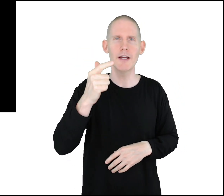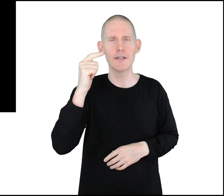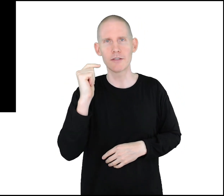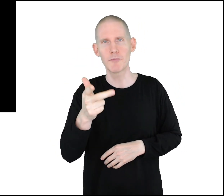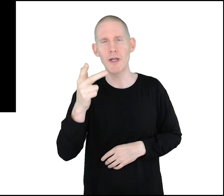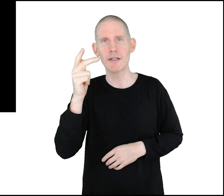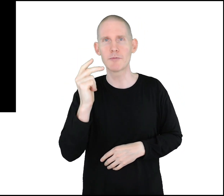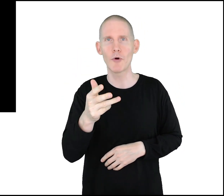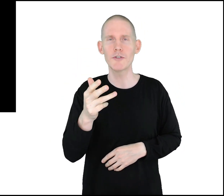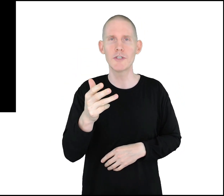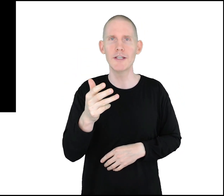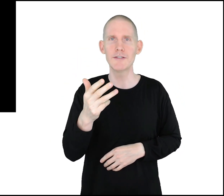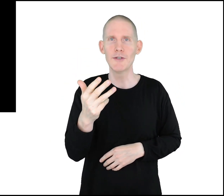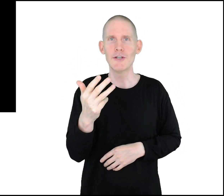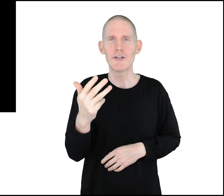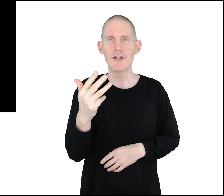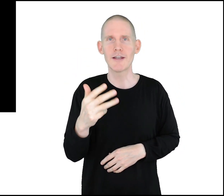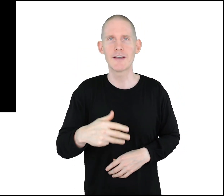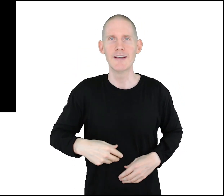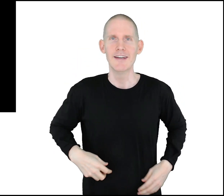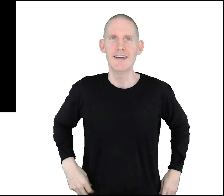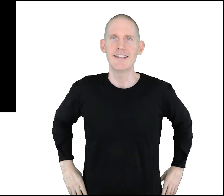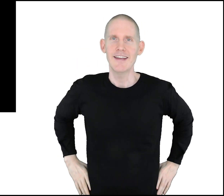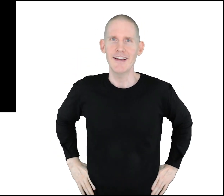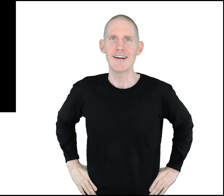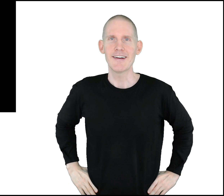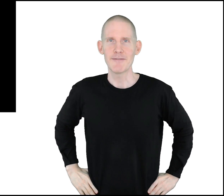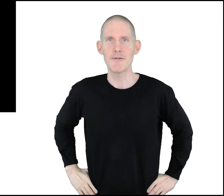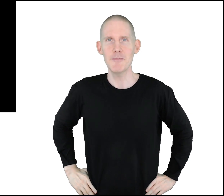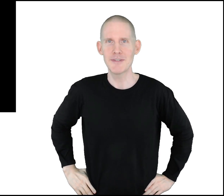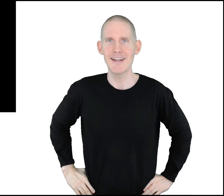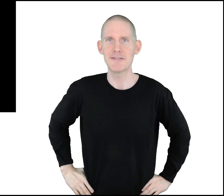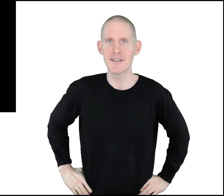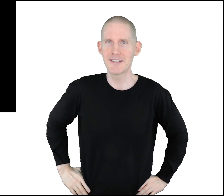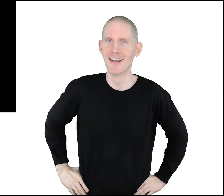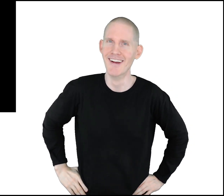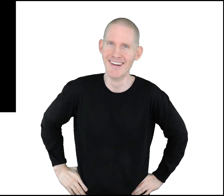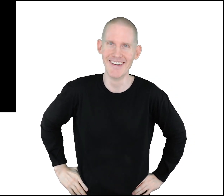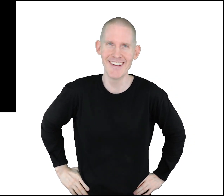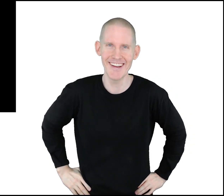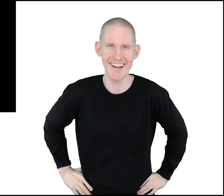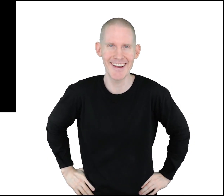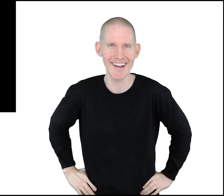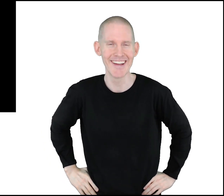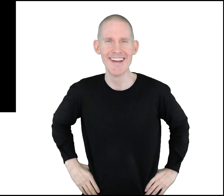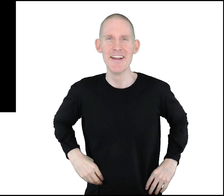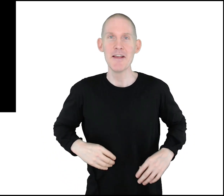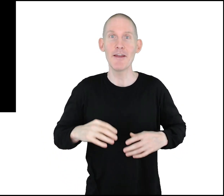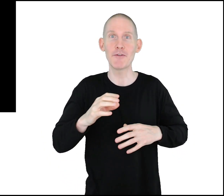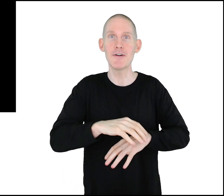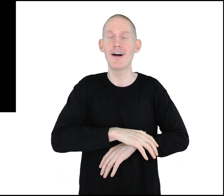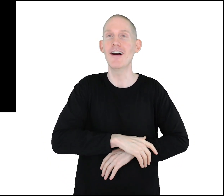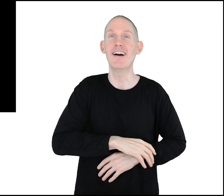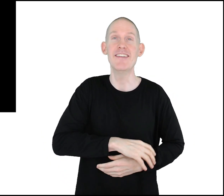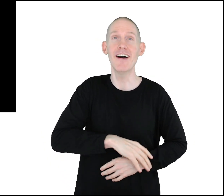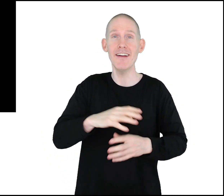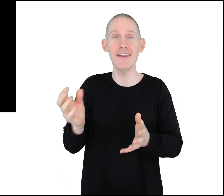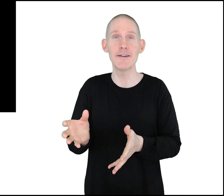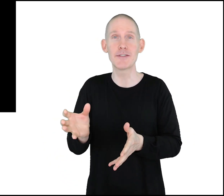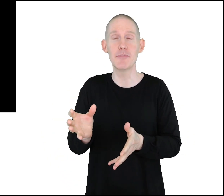Italian, Spanish, Portuguese, you're like, yeah, verb tenses. If you're a non-native